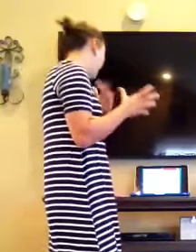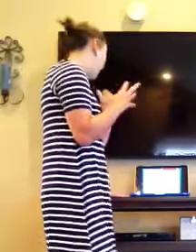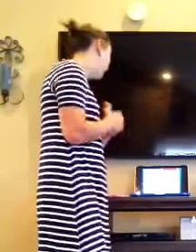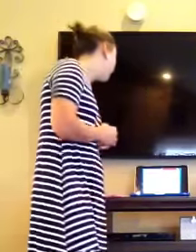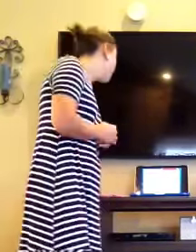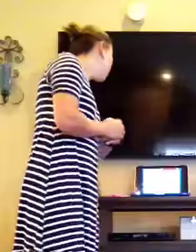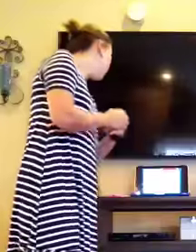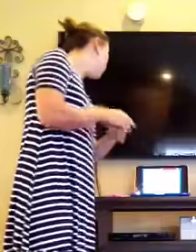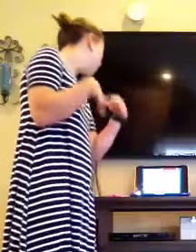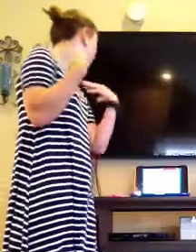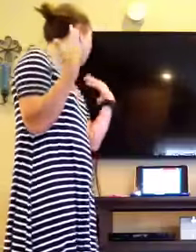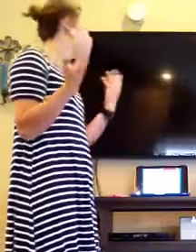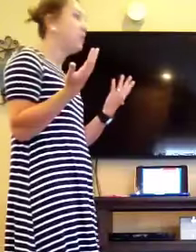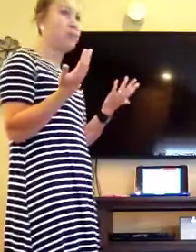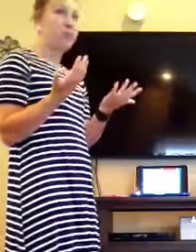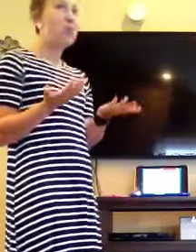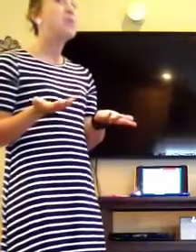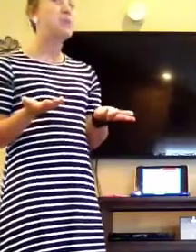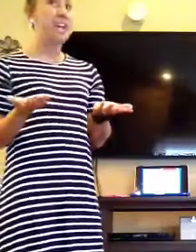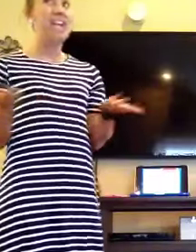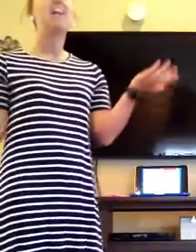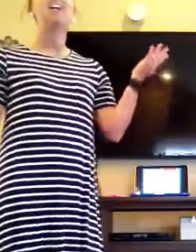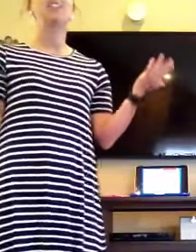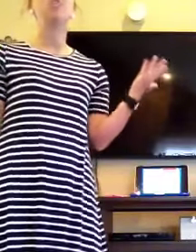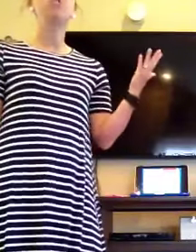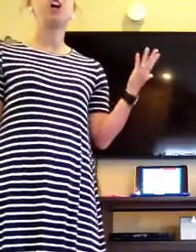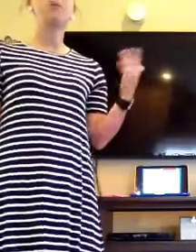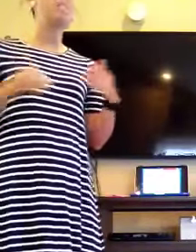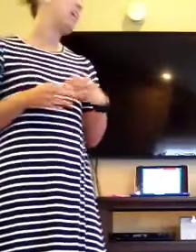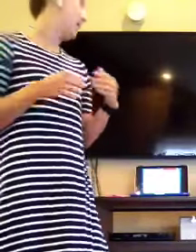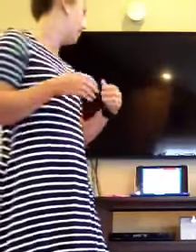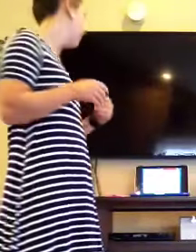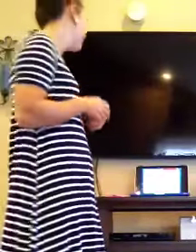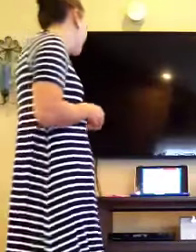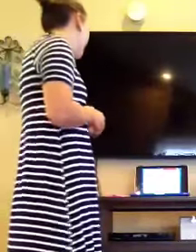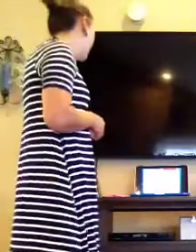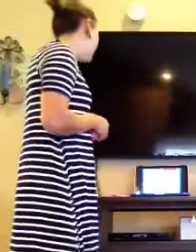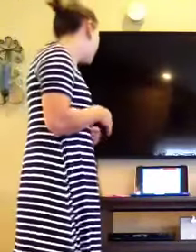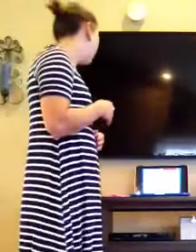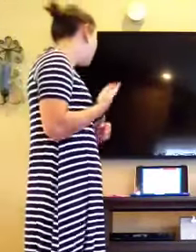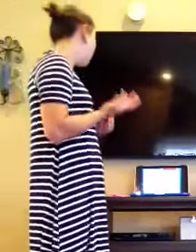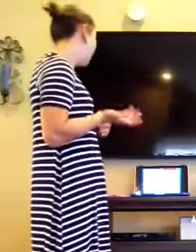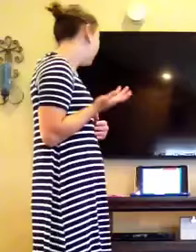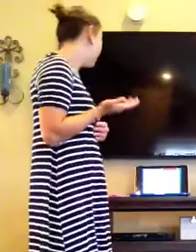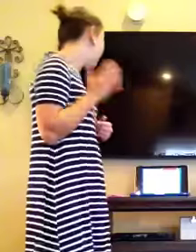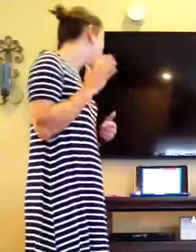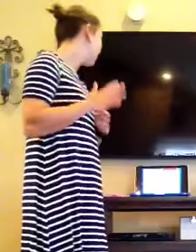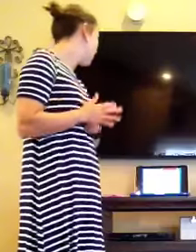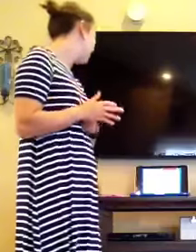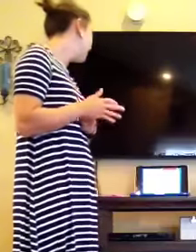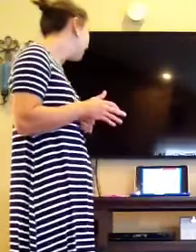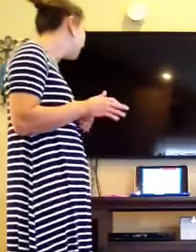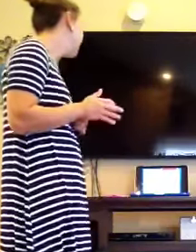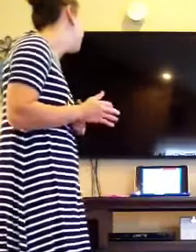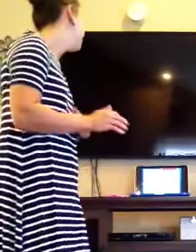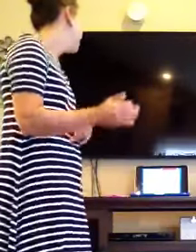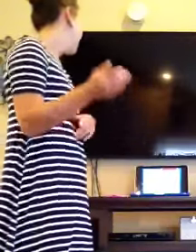plan, of course, we're going to create classroom jobs together, and then we will discuss during our PLC how